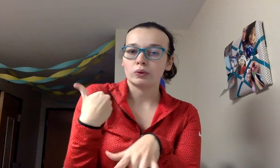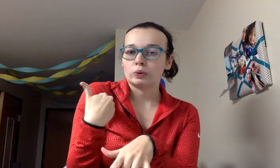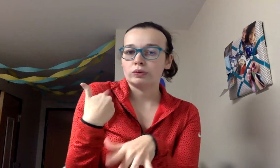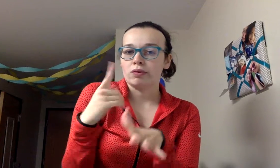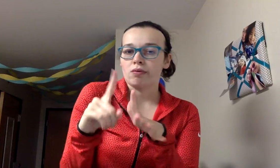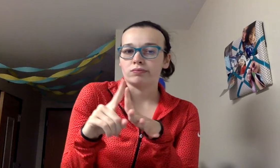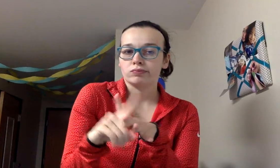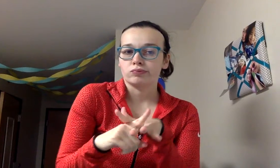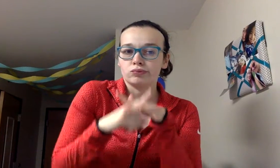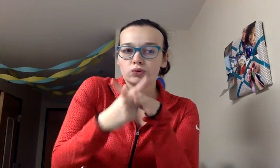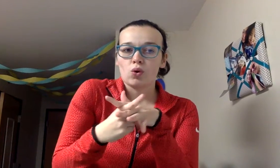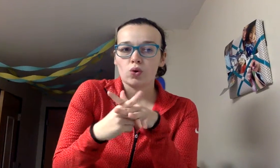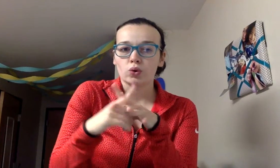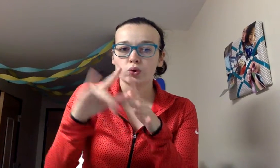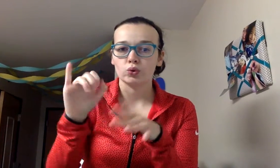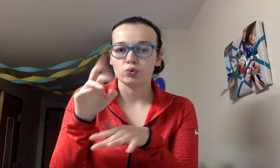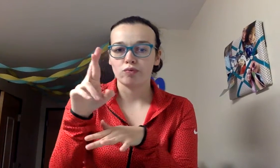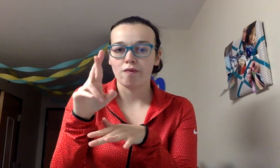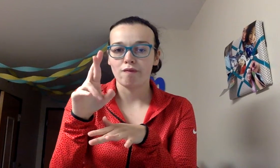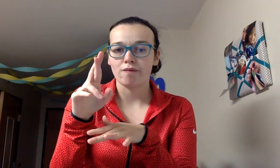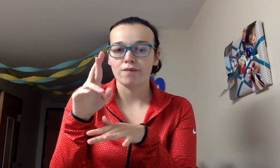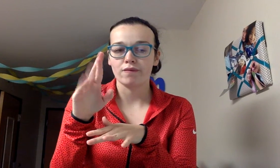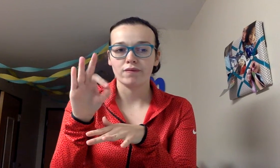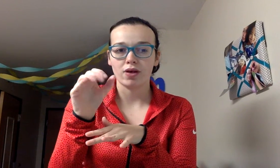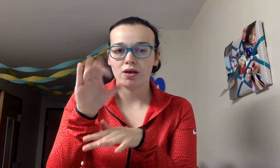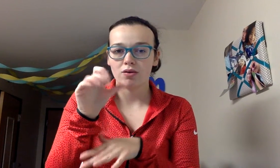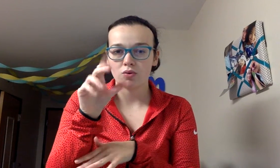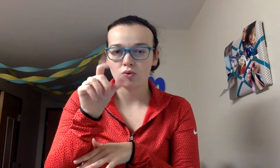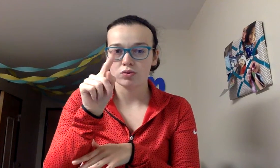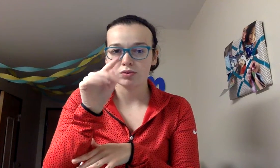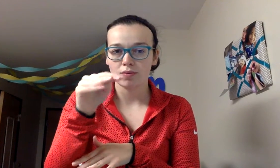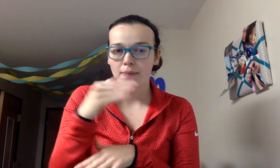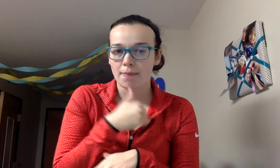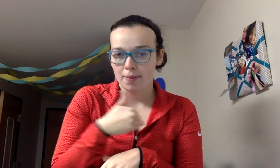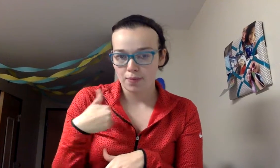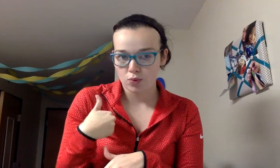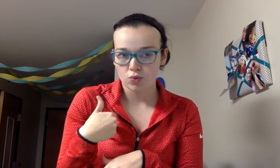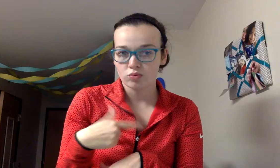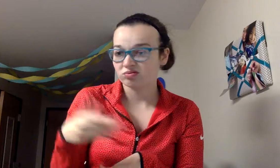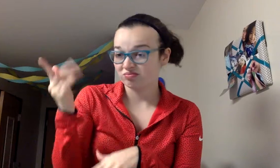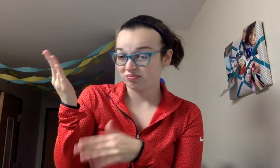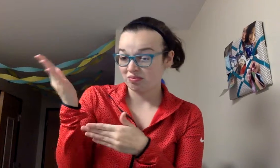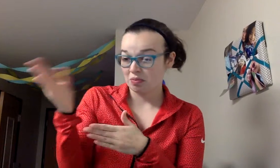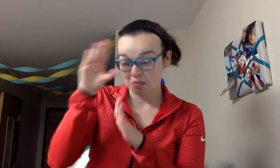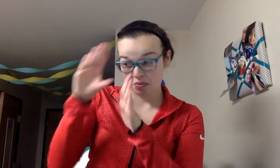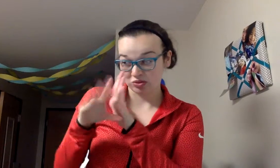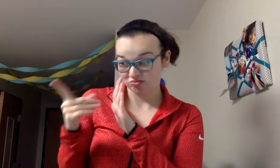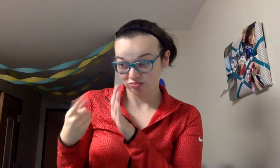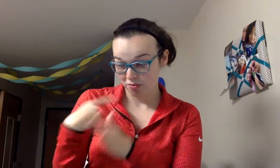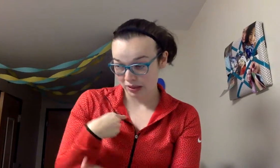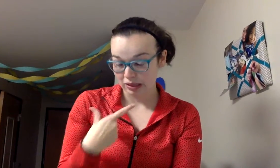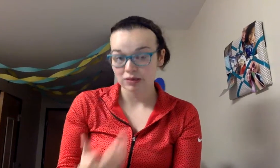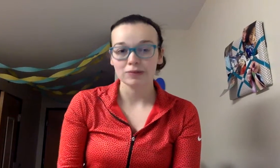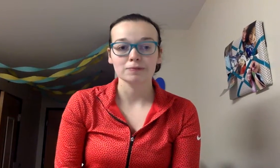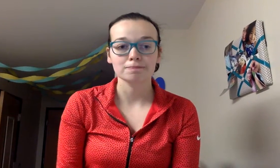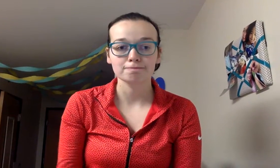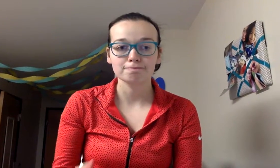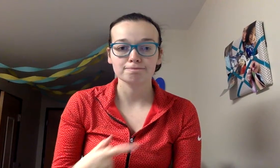specialized in doing certain kinds of research. That's me. And I developed a skill that was valuable to Disney, and I got a chance to